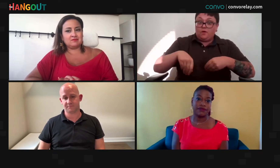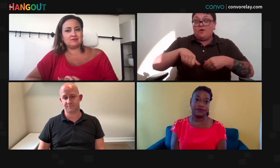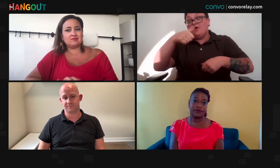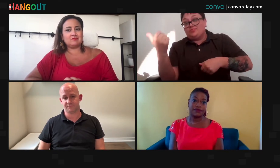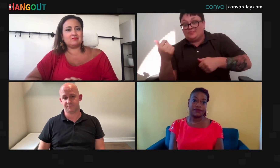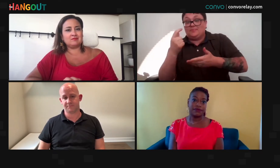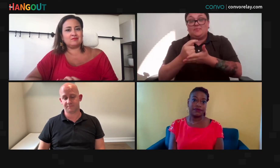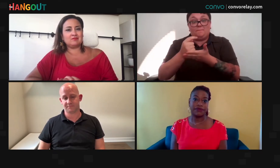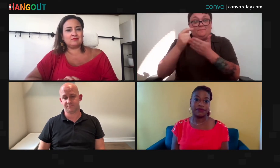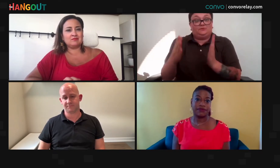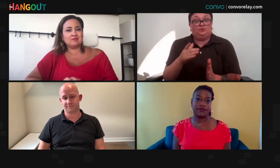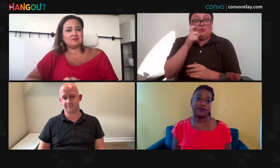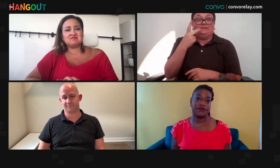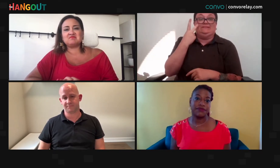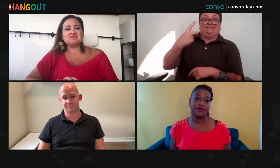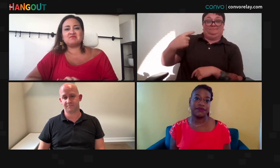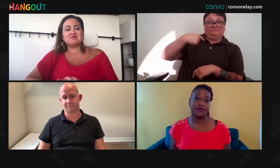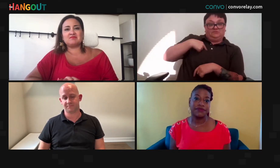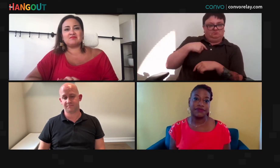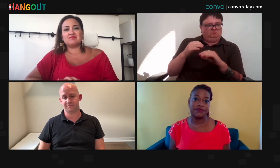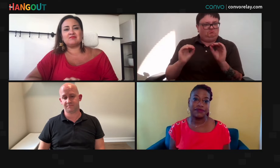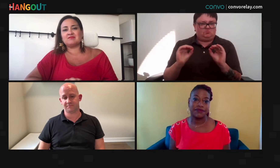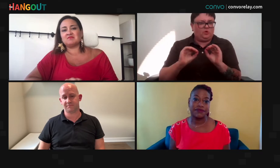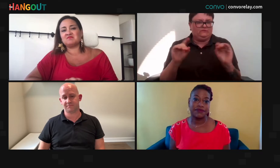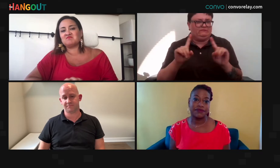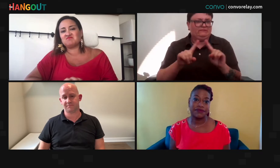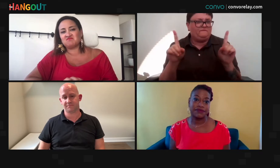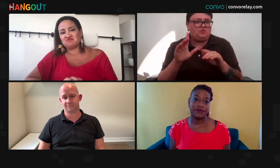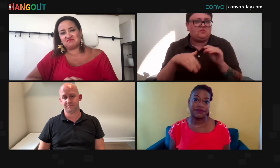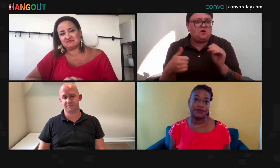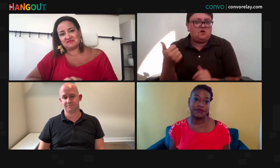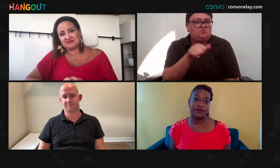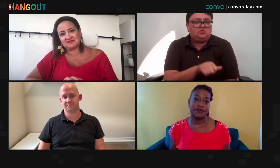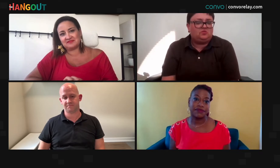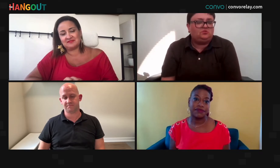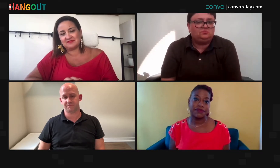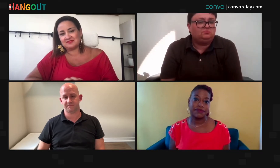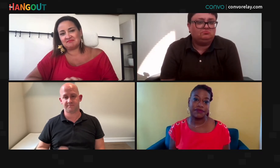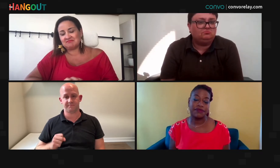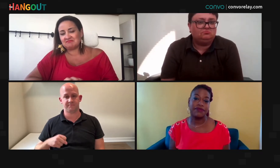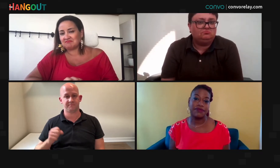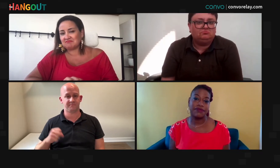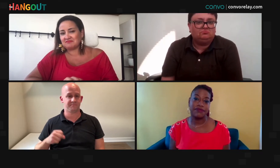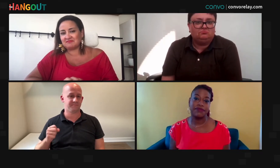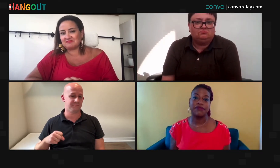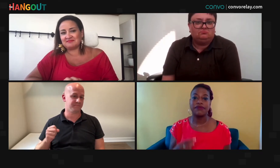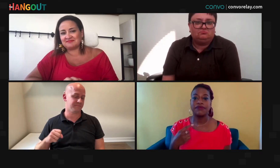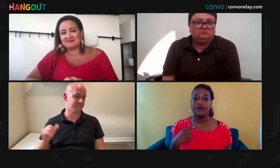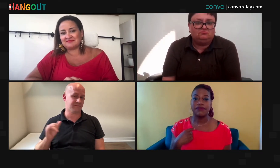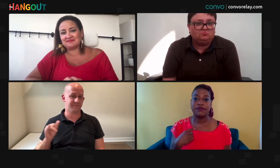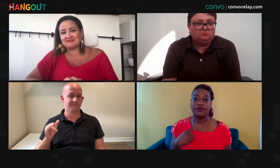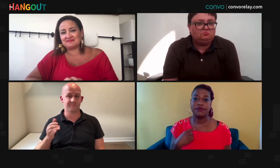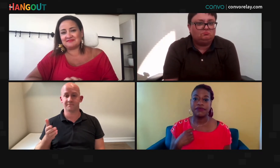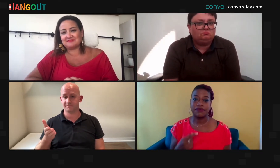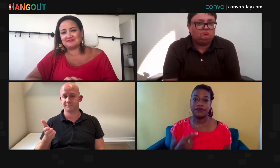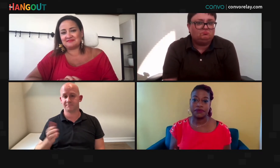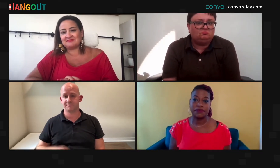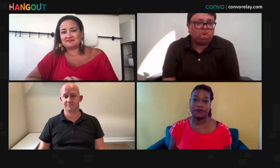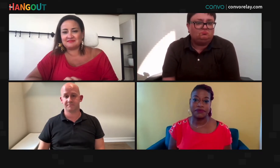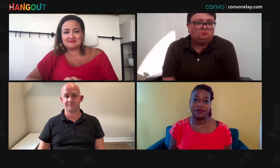have to be in practice. But giving therapy to another person who is a therapist just